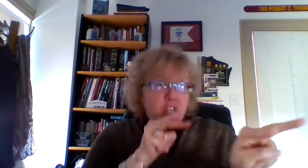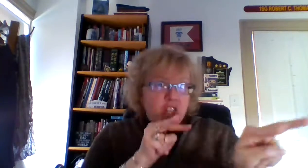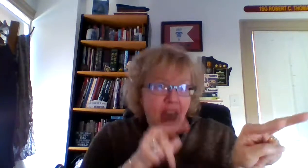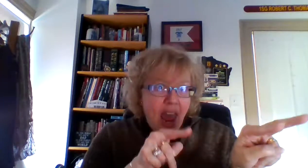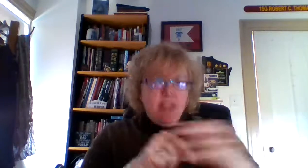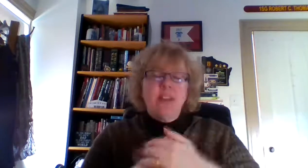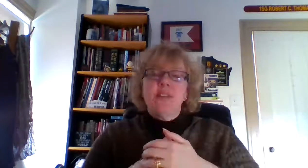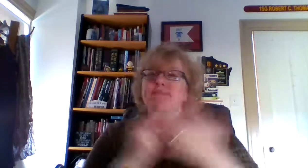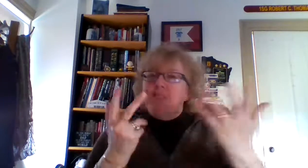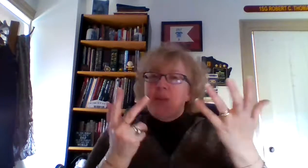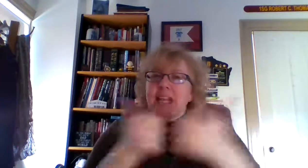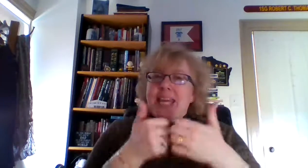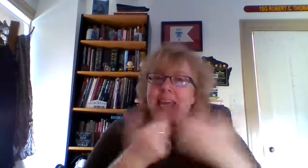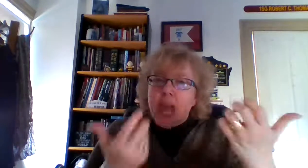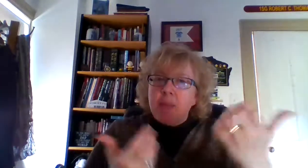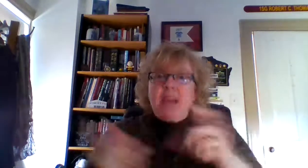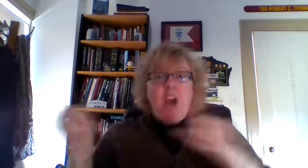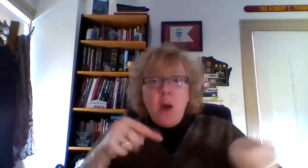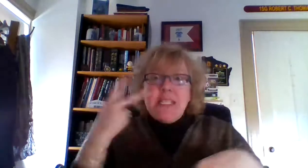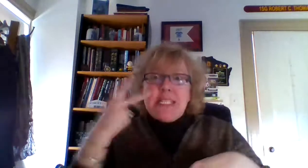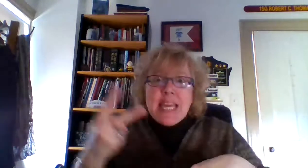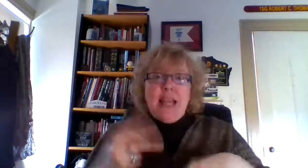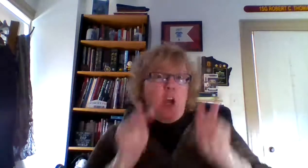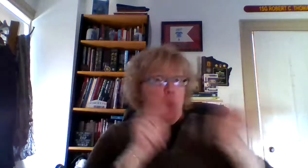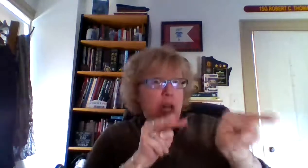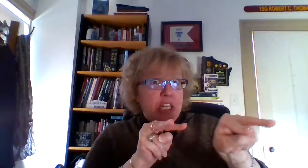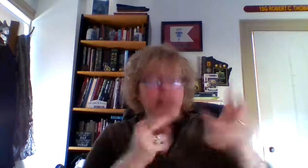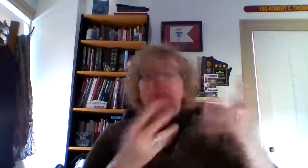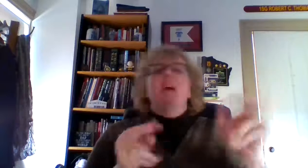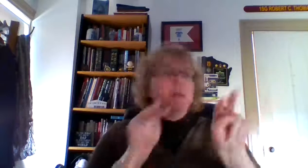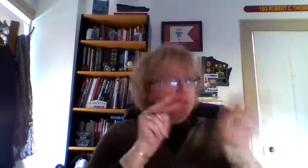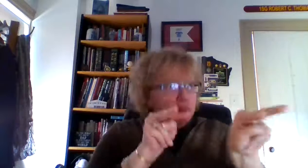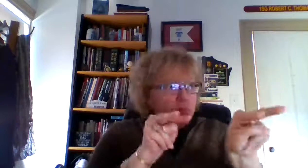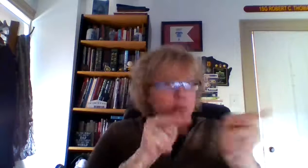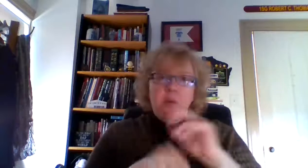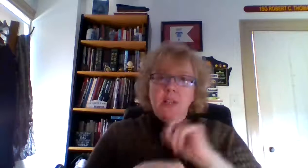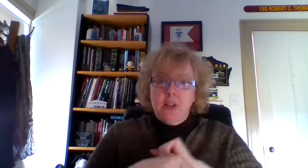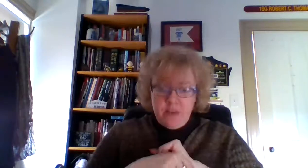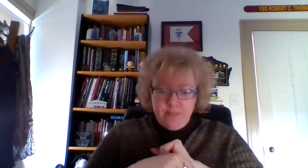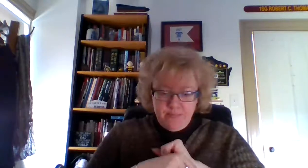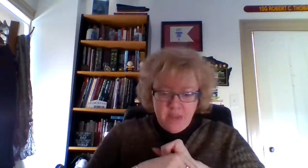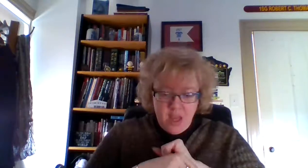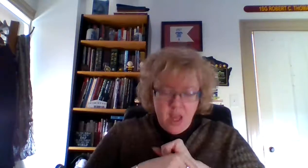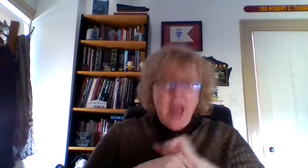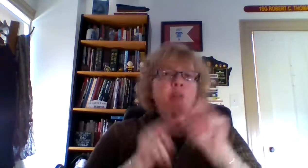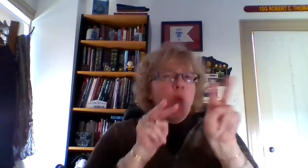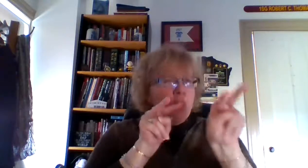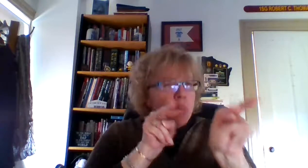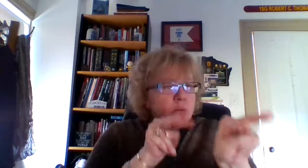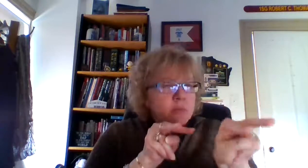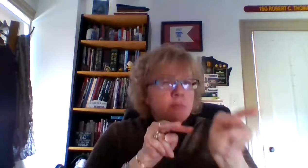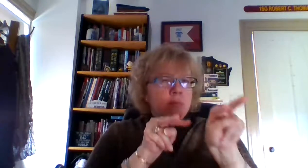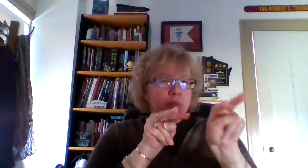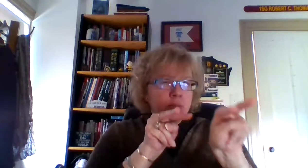watch that, something like a game, like come and see, like, oh, watch it. You're really looking. And the more